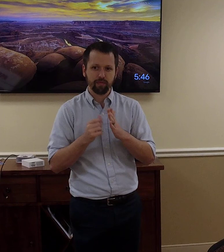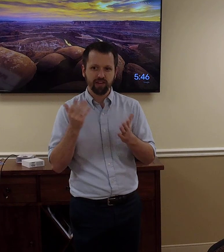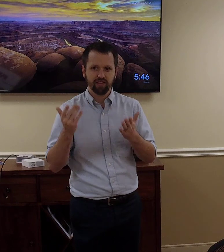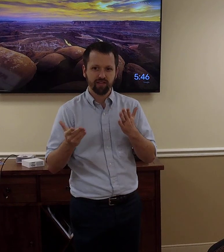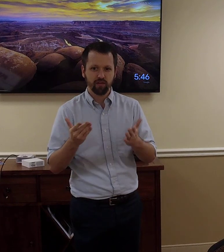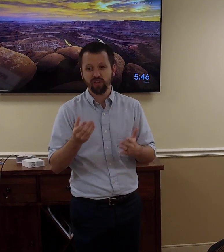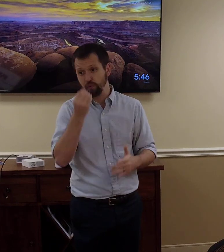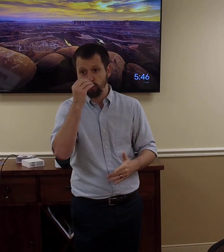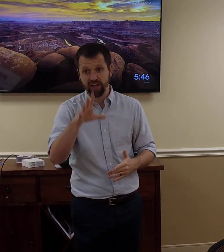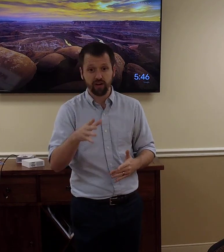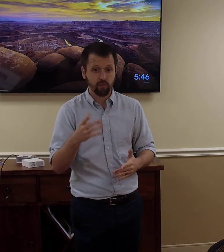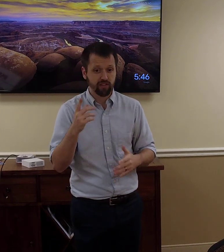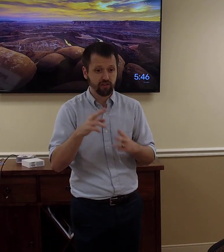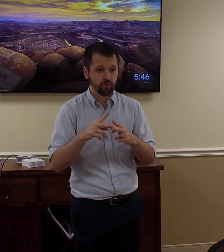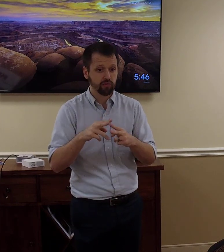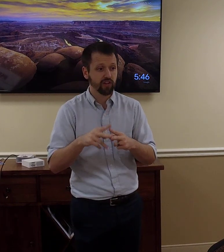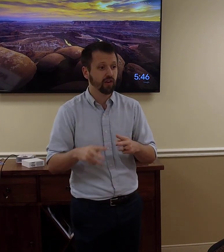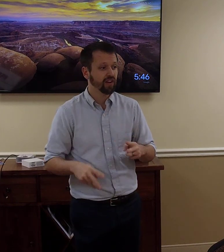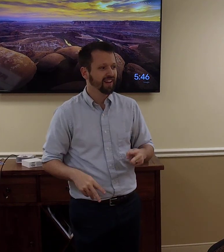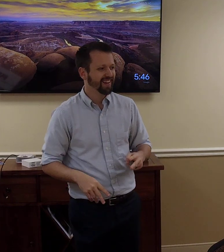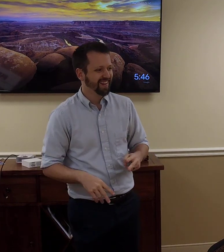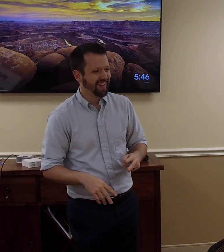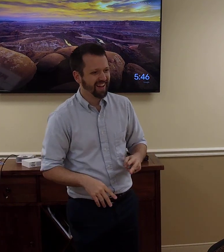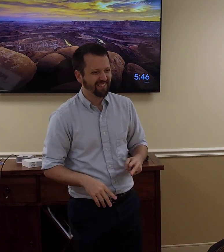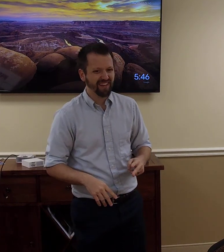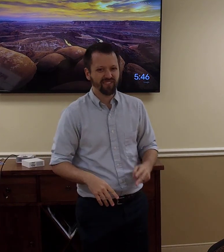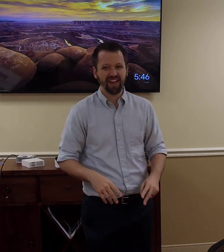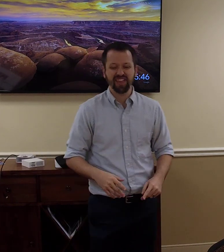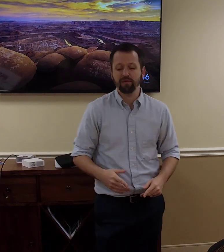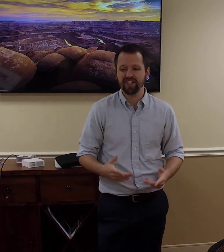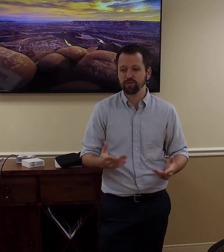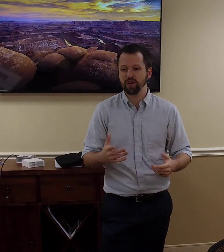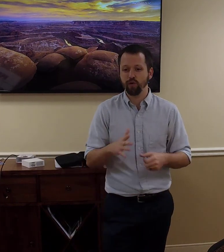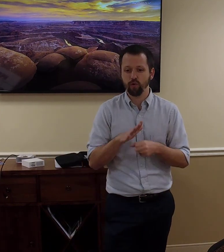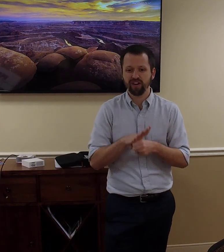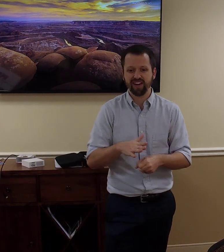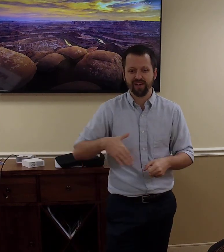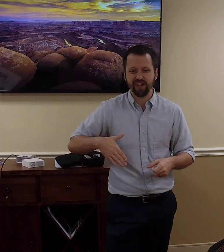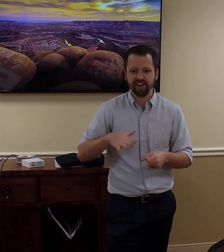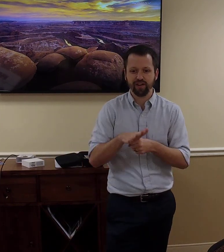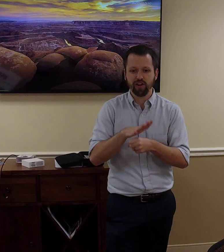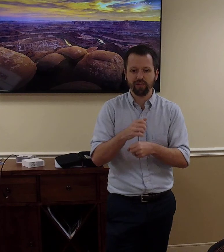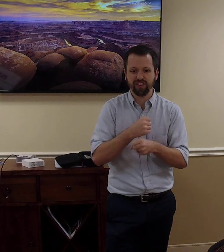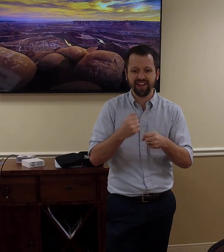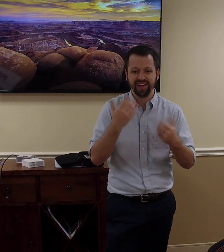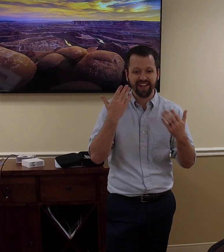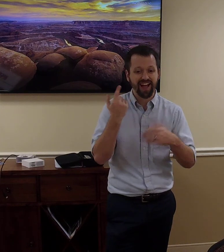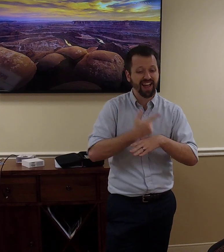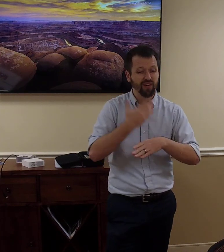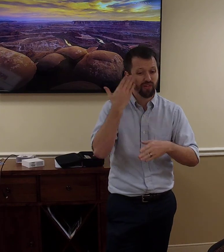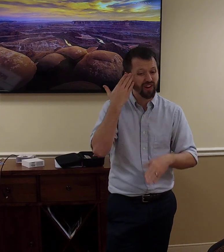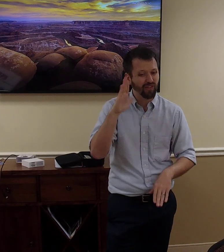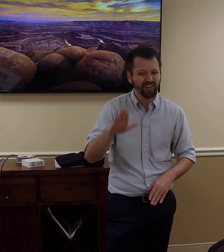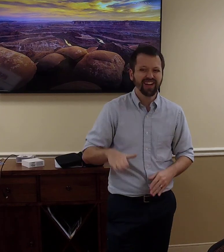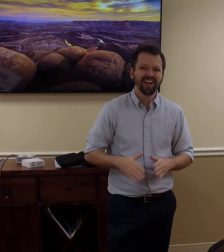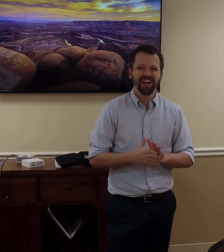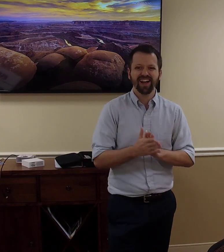Just yell. Or they won't care, one of the two. So, they might just be overworked and haven't had enough coffee that day. Oh